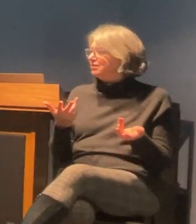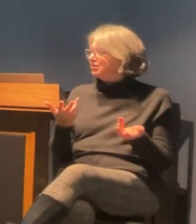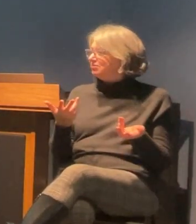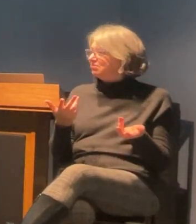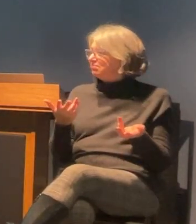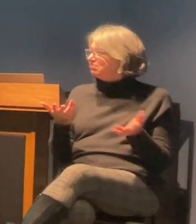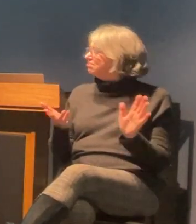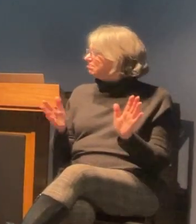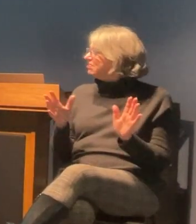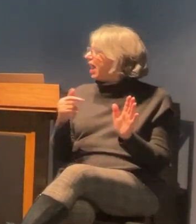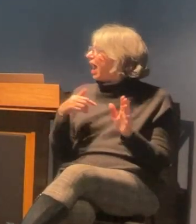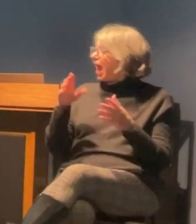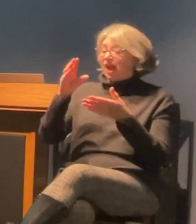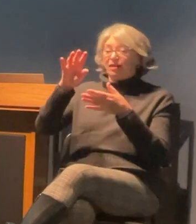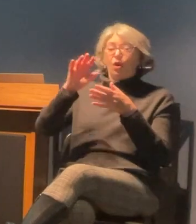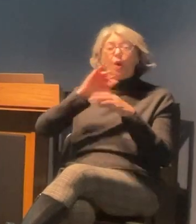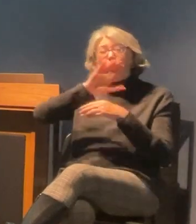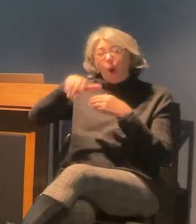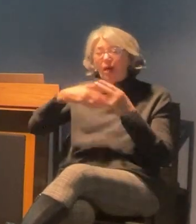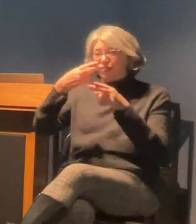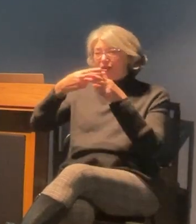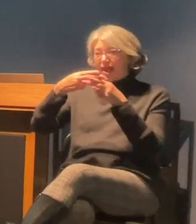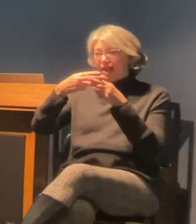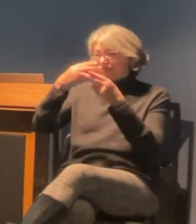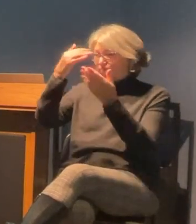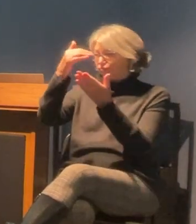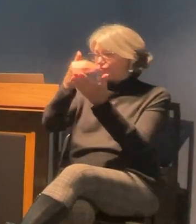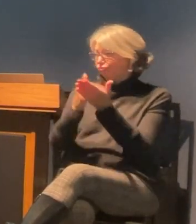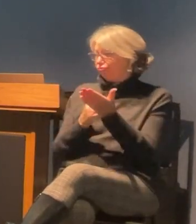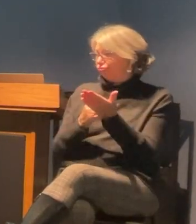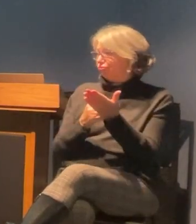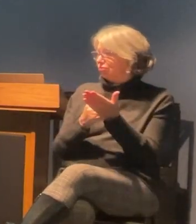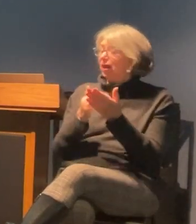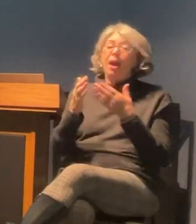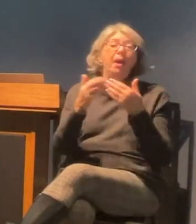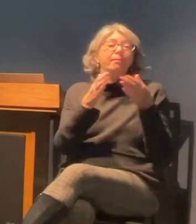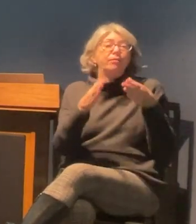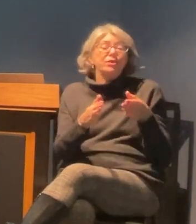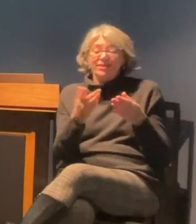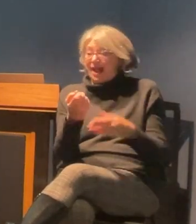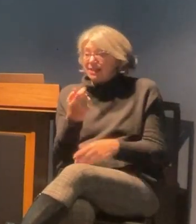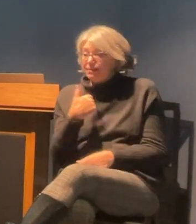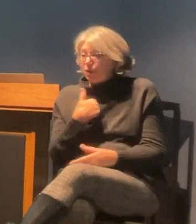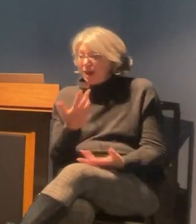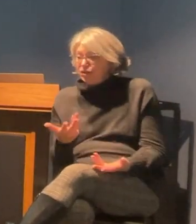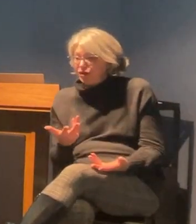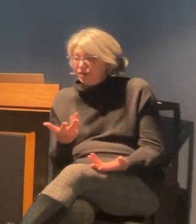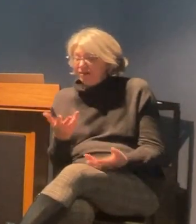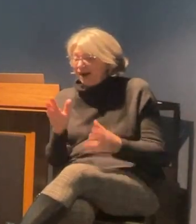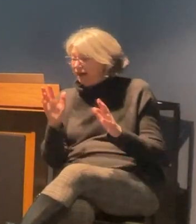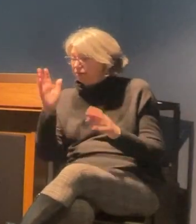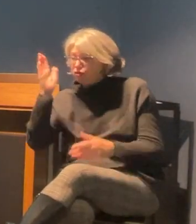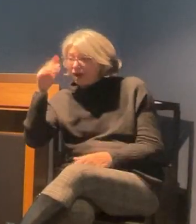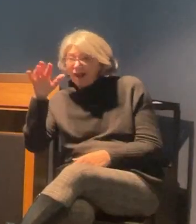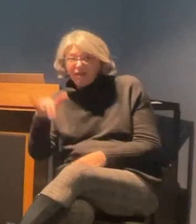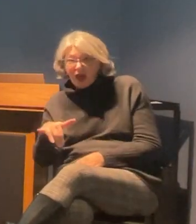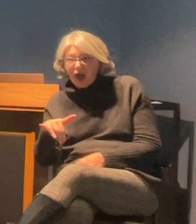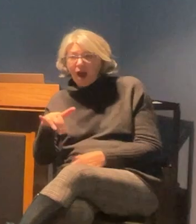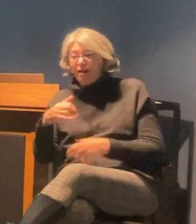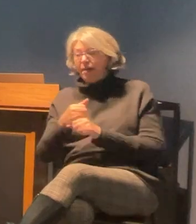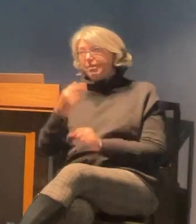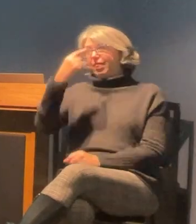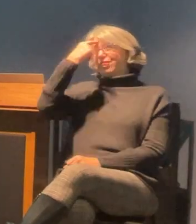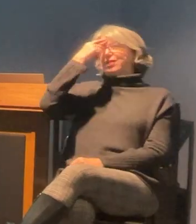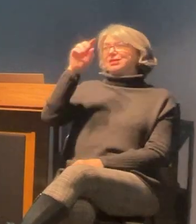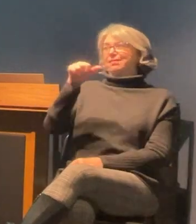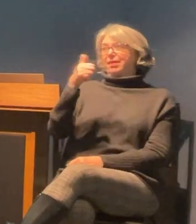that, and I wrote all the names of, like, even a person that just asked me a question in a talk like that and made me